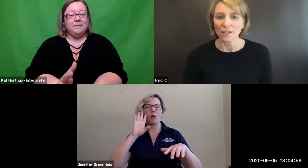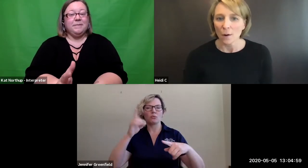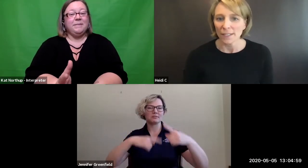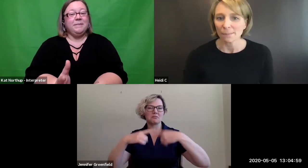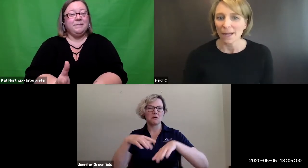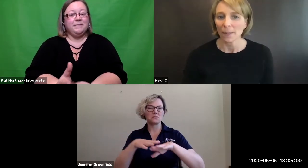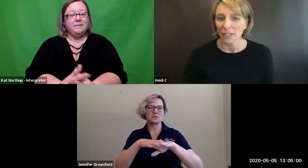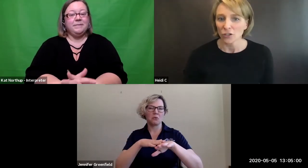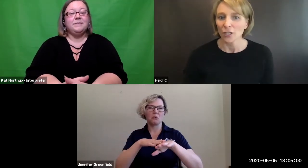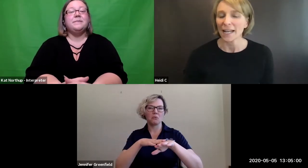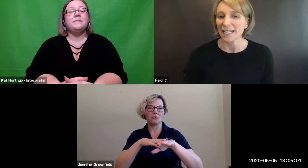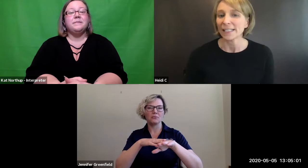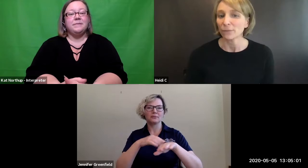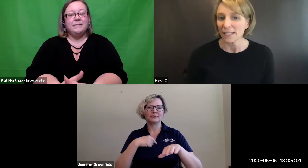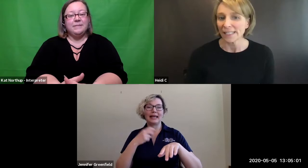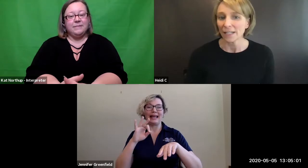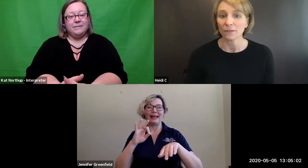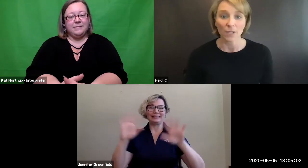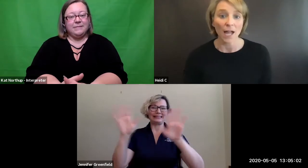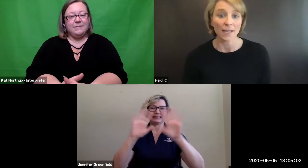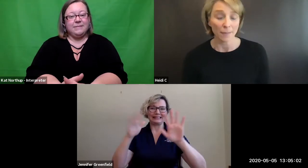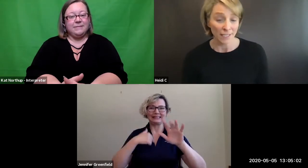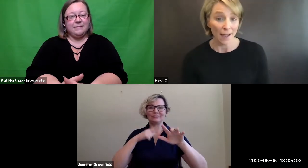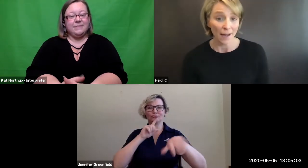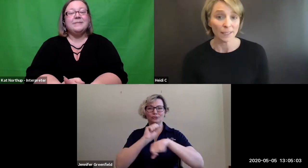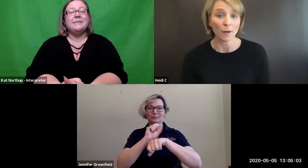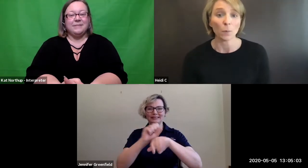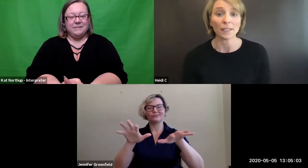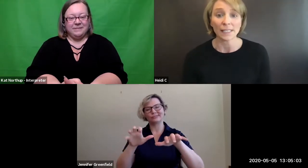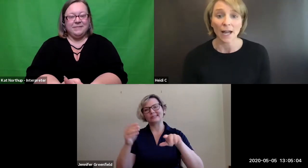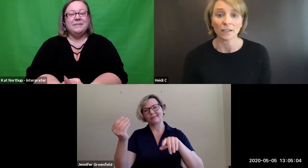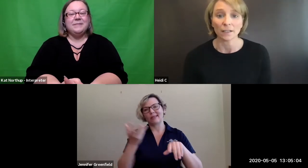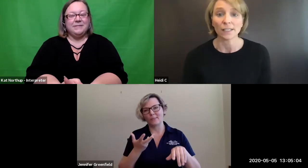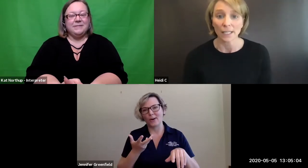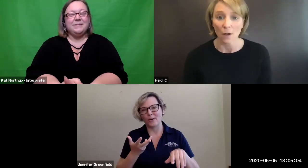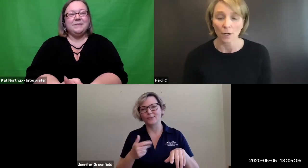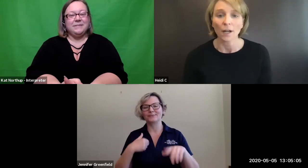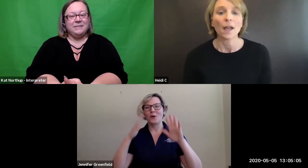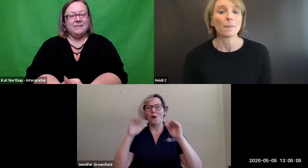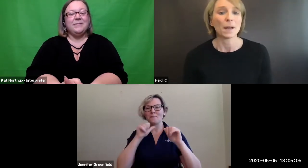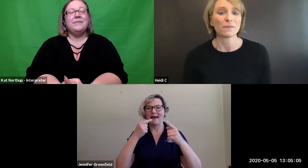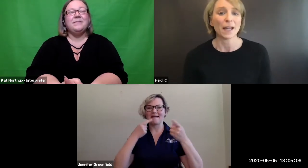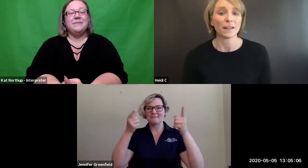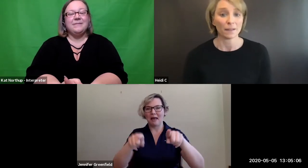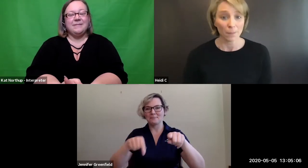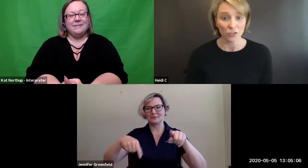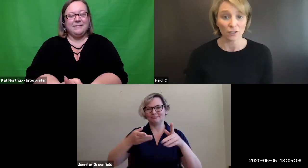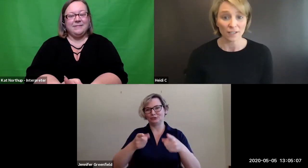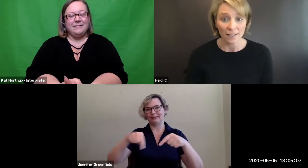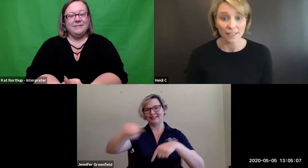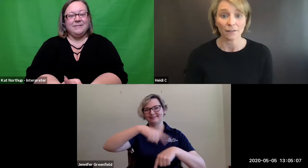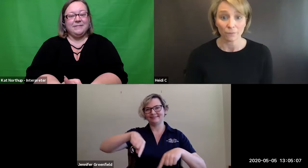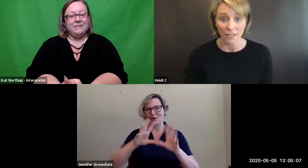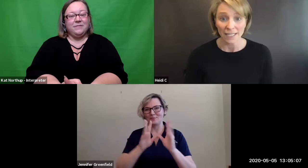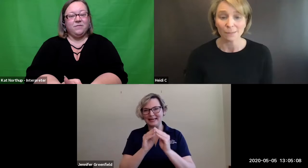I notice my picture is freezing from time to time, so I will sign a little slower. But if my picture